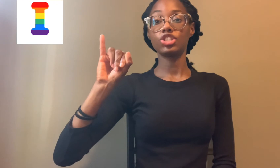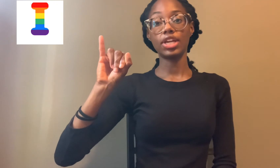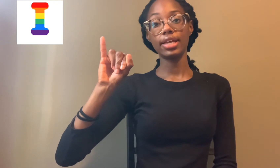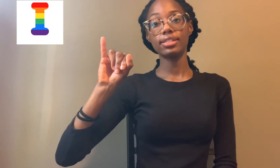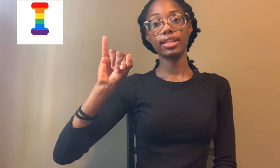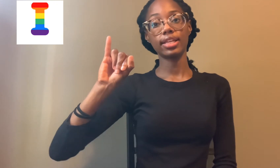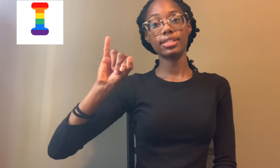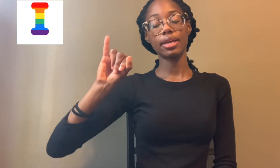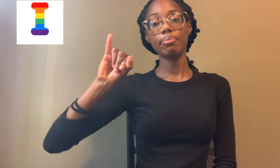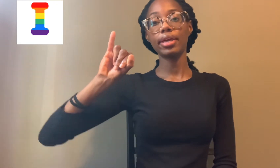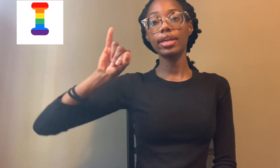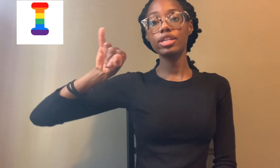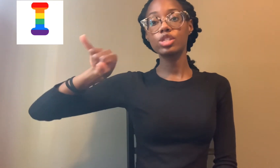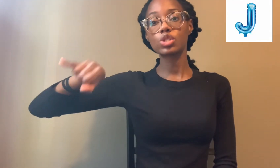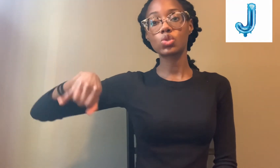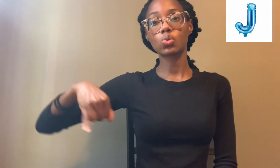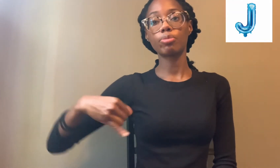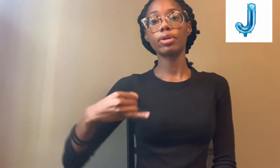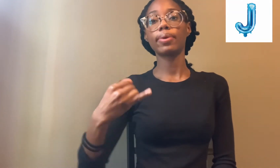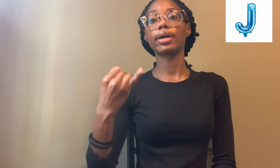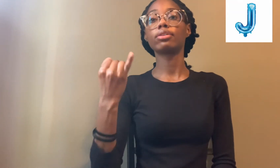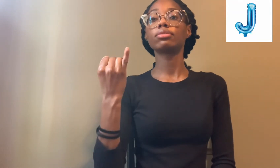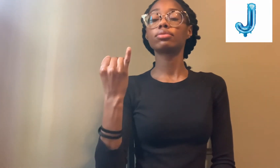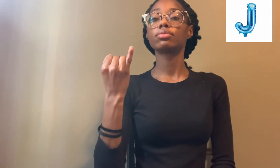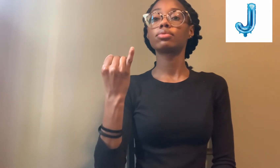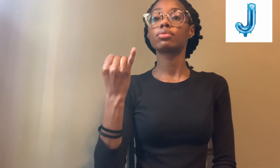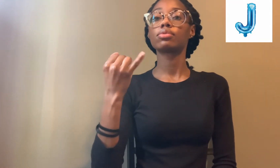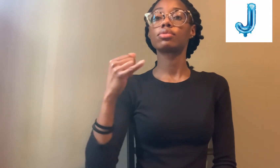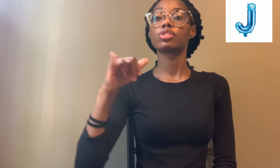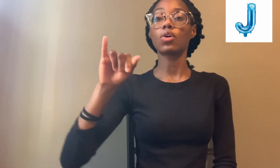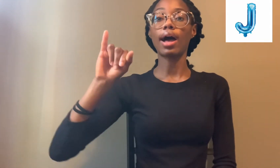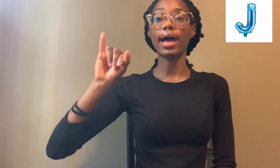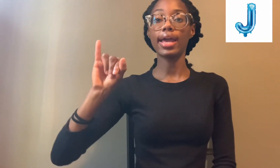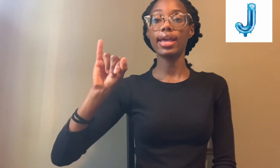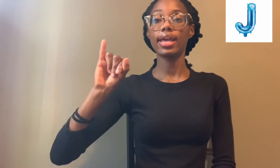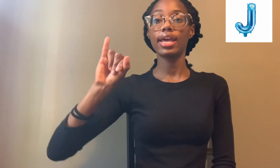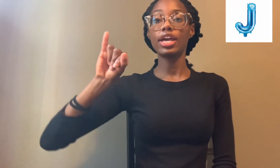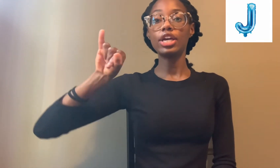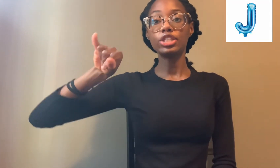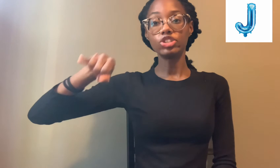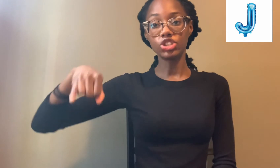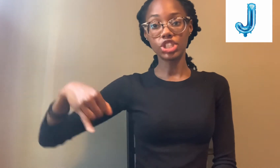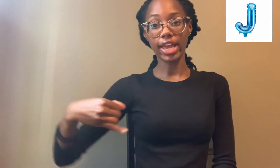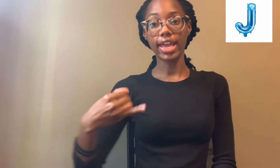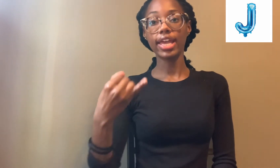J, take that same pinky, swoop it around. So I, J,